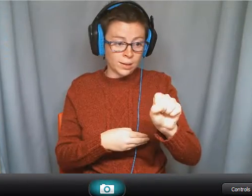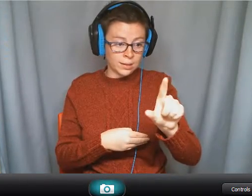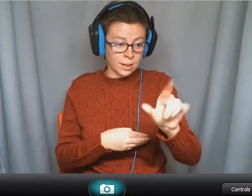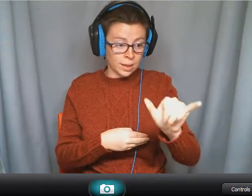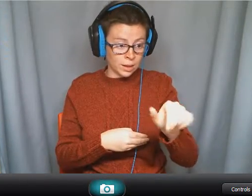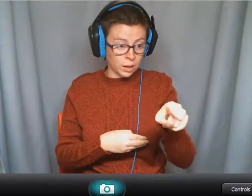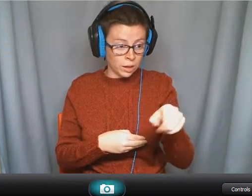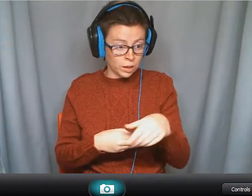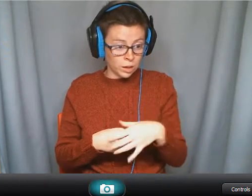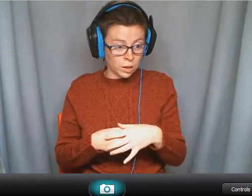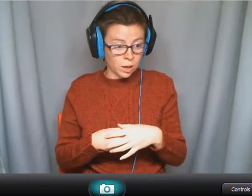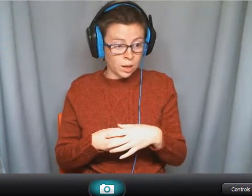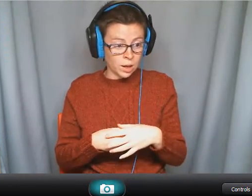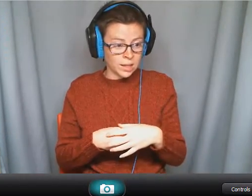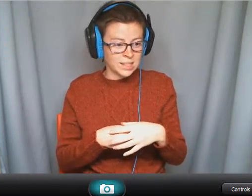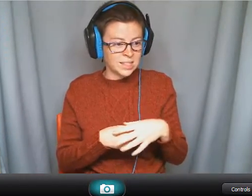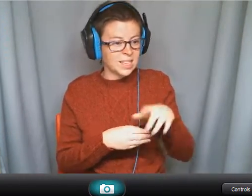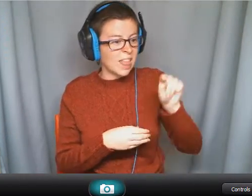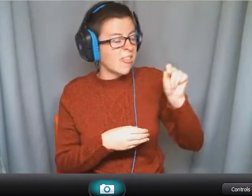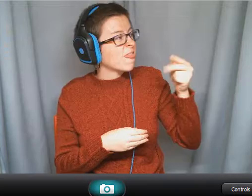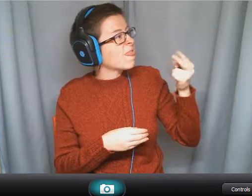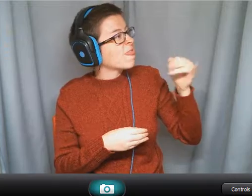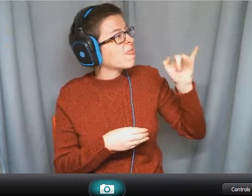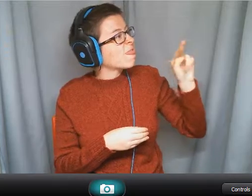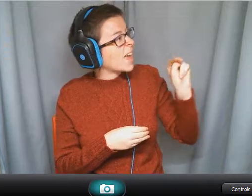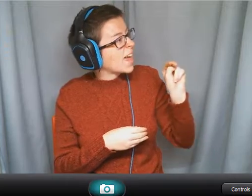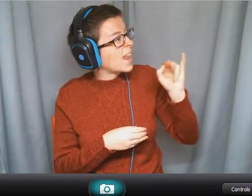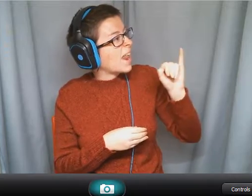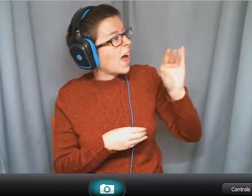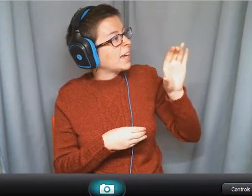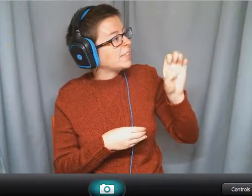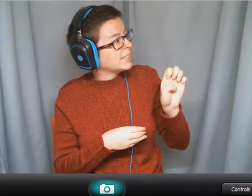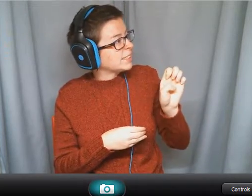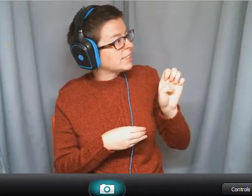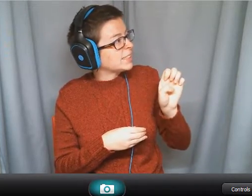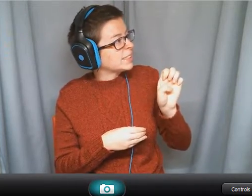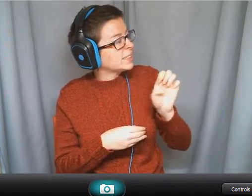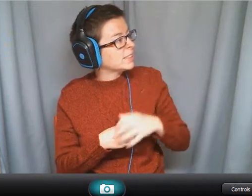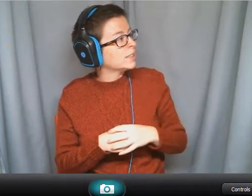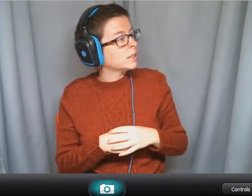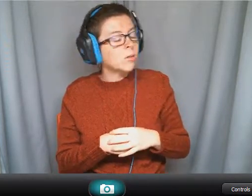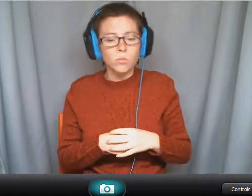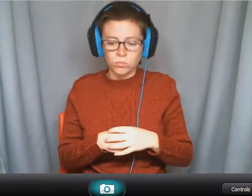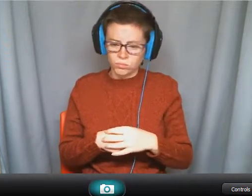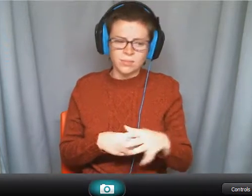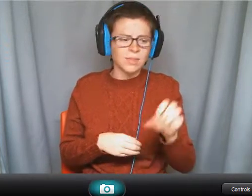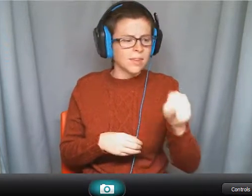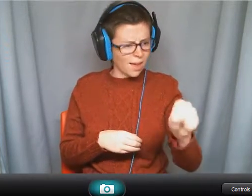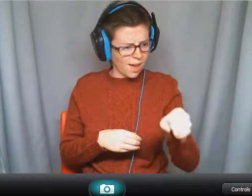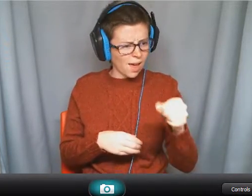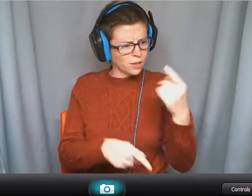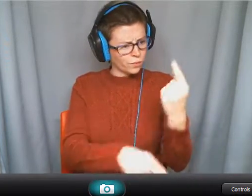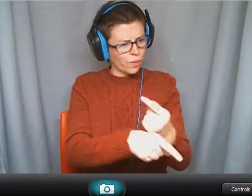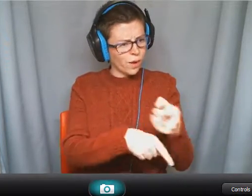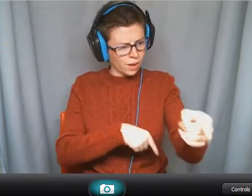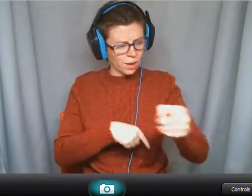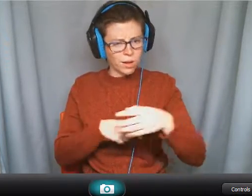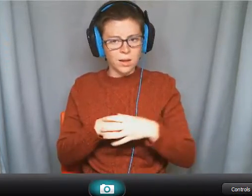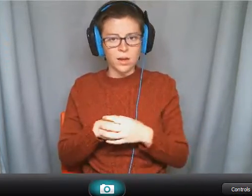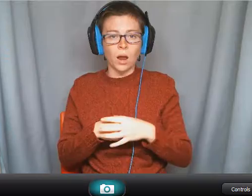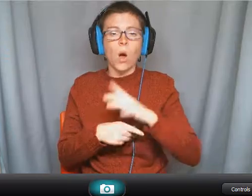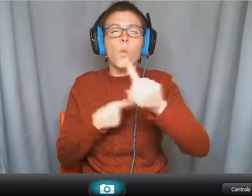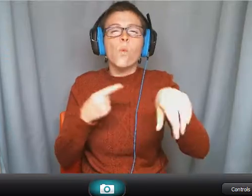you, Wesley. Good. It's just like slush. When do you see frost? I